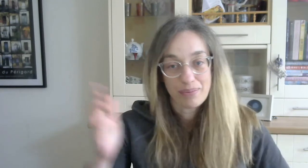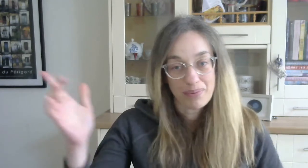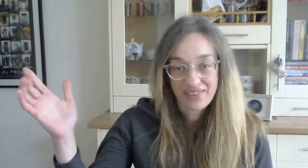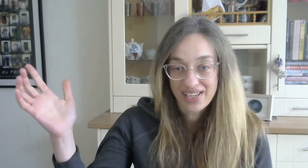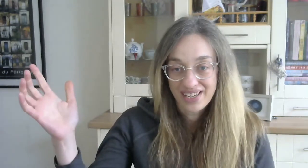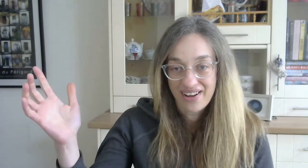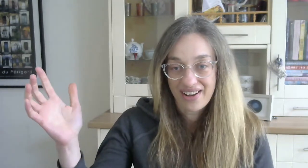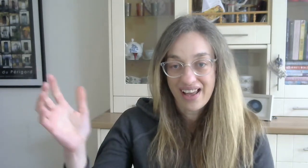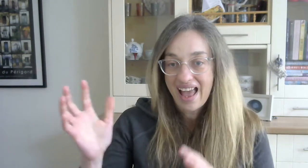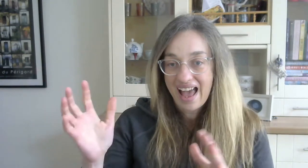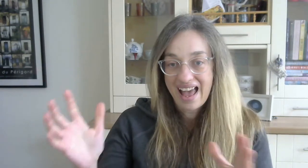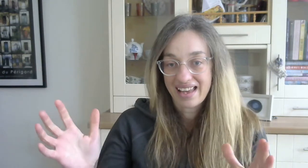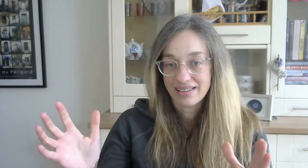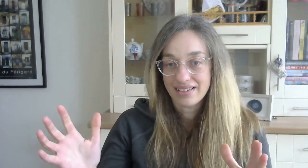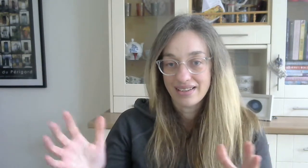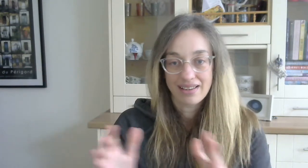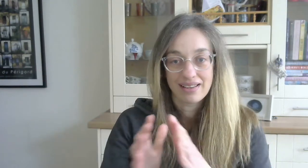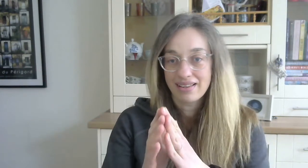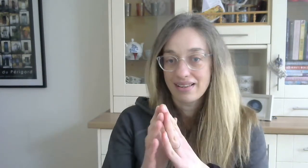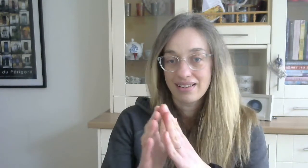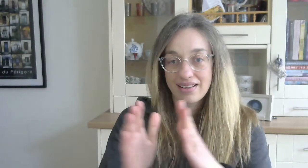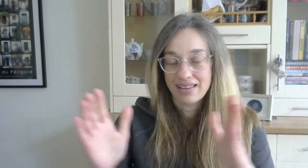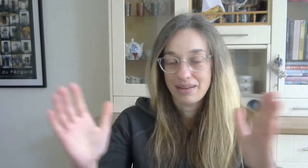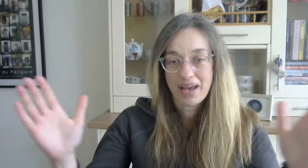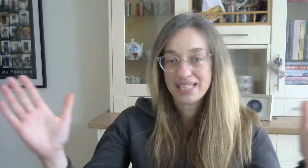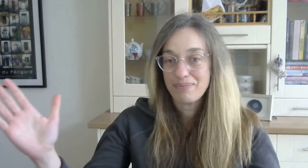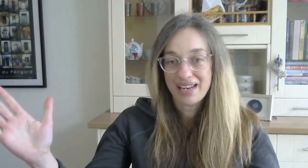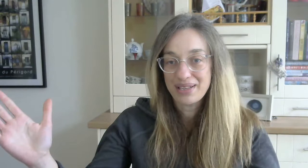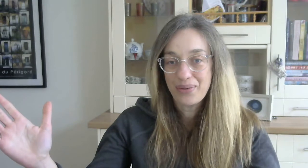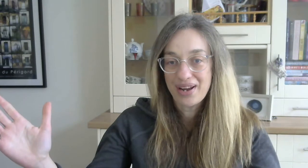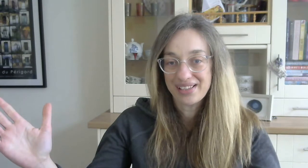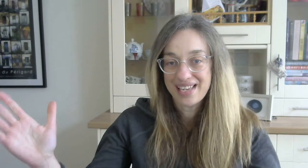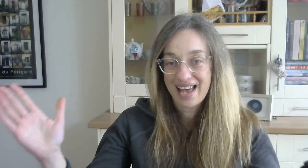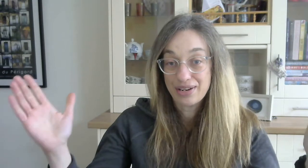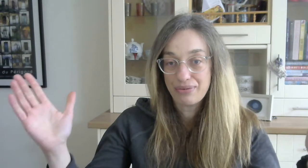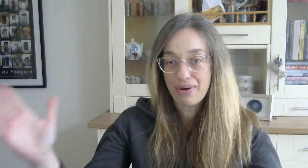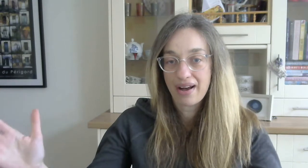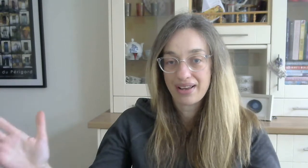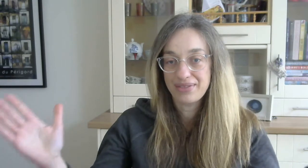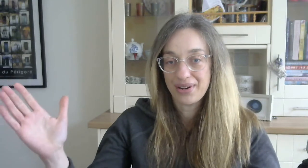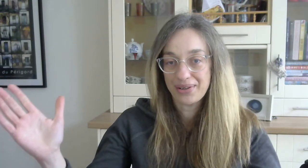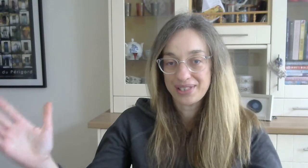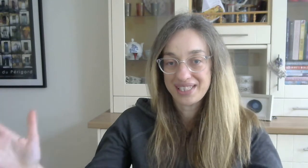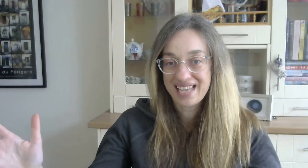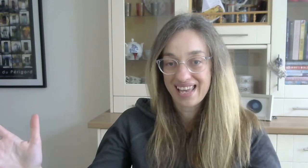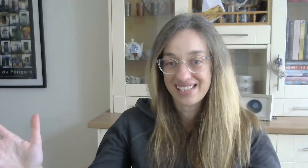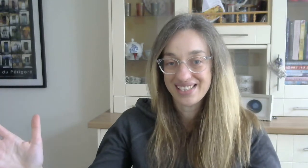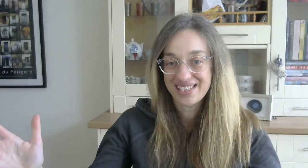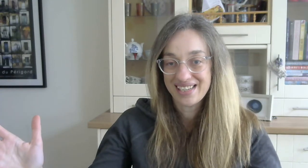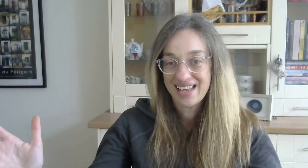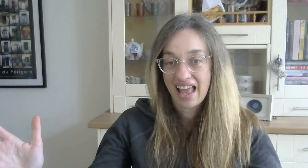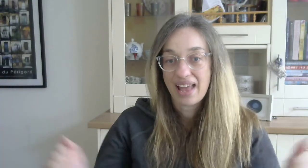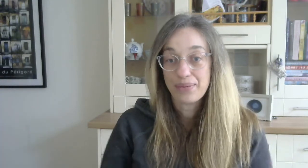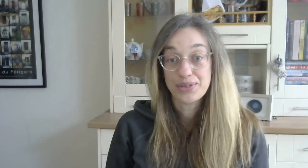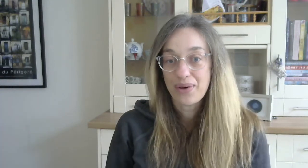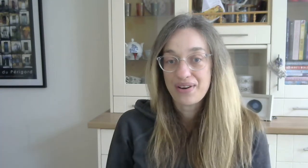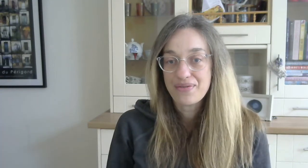bit of guitar, and the best band in the world had arrived on stage. It was one of the